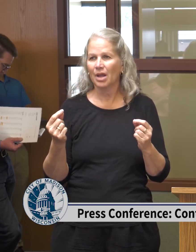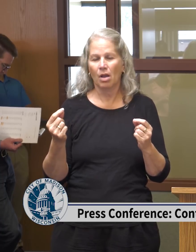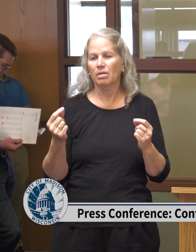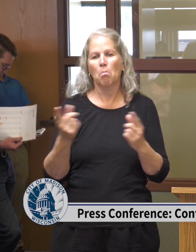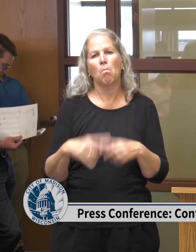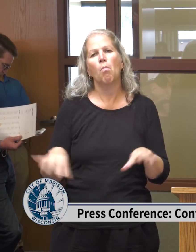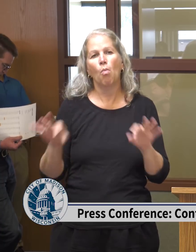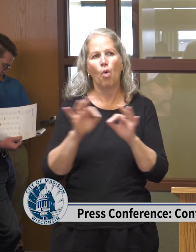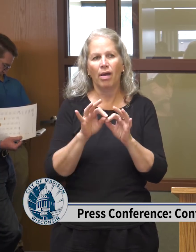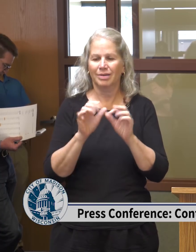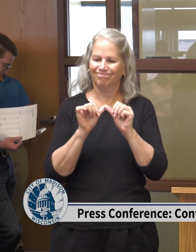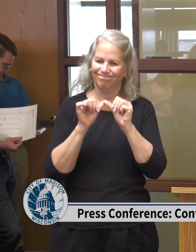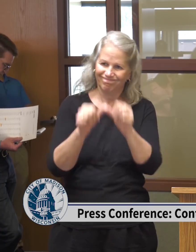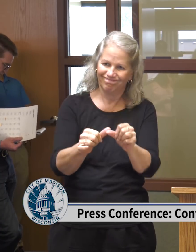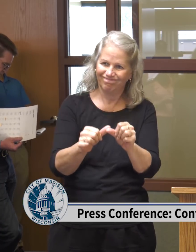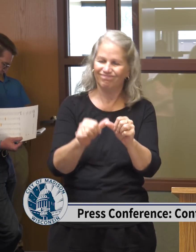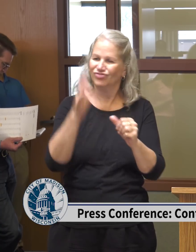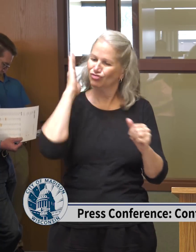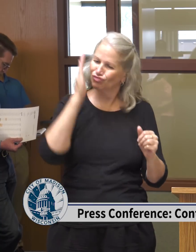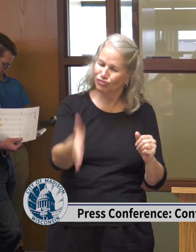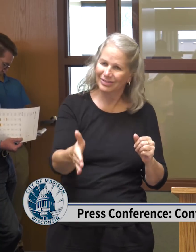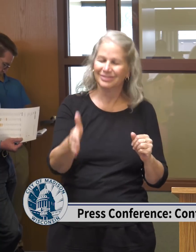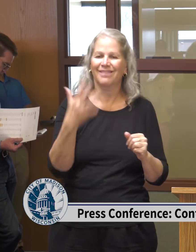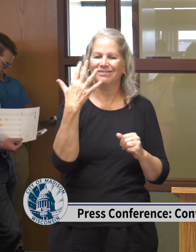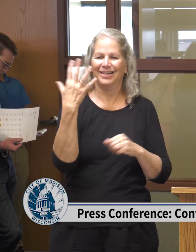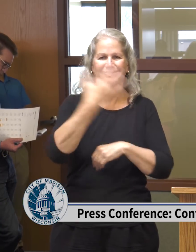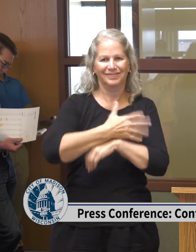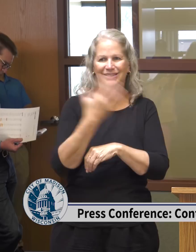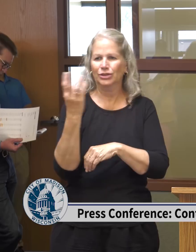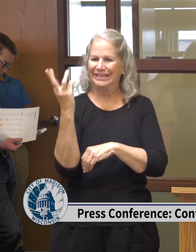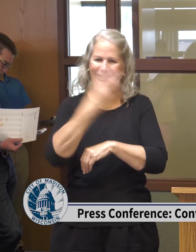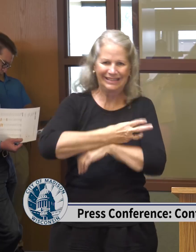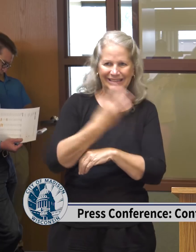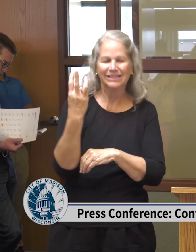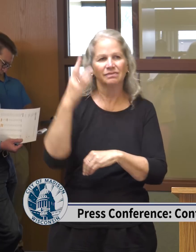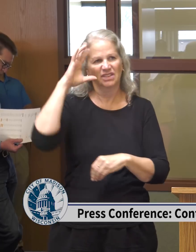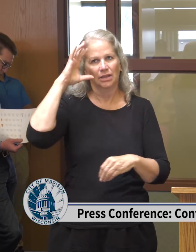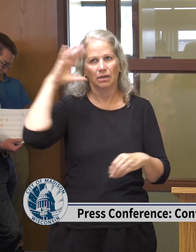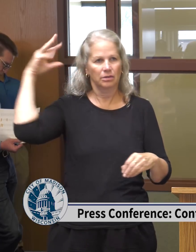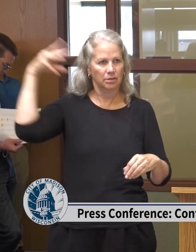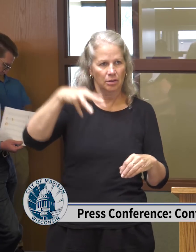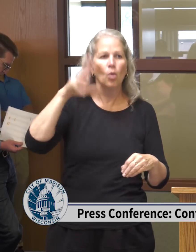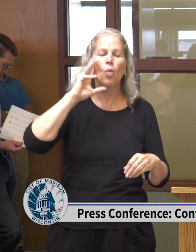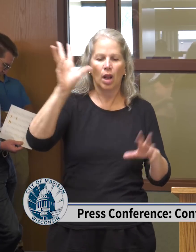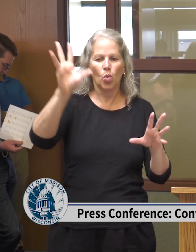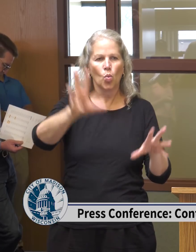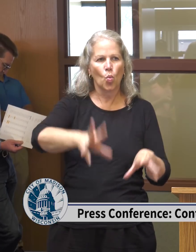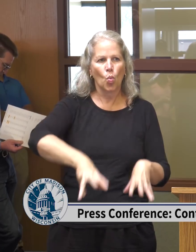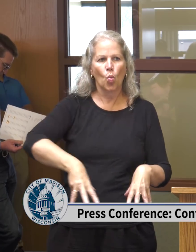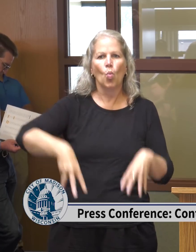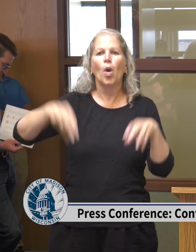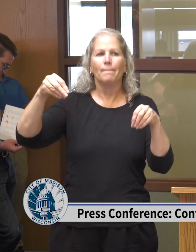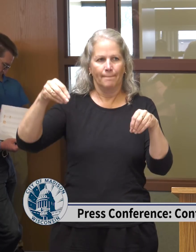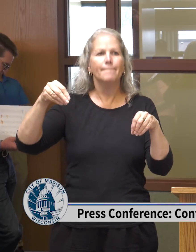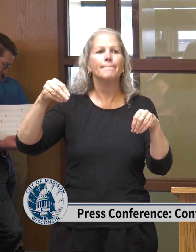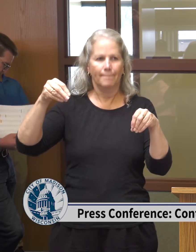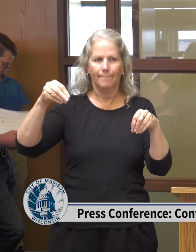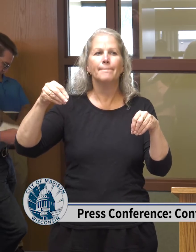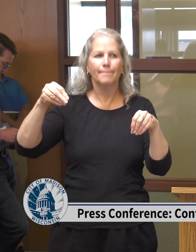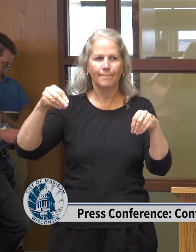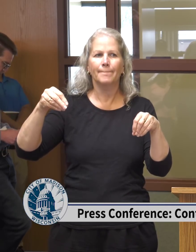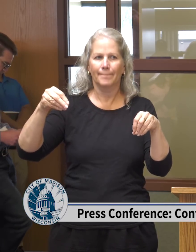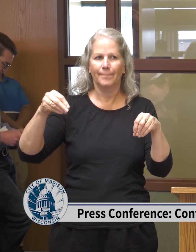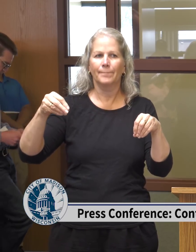help. So I would say that if we can start Wednesday morning